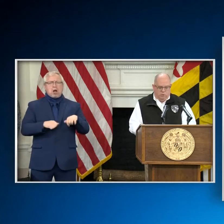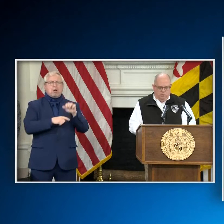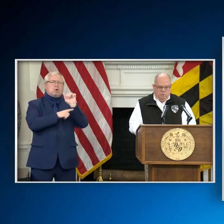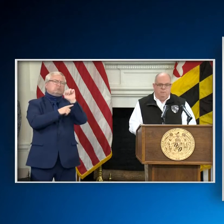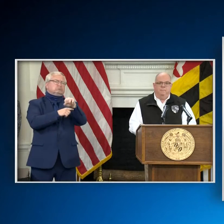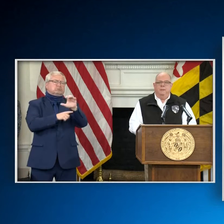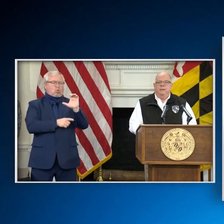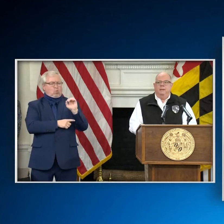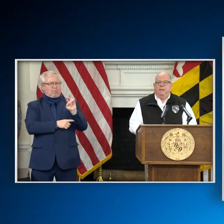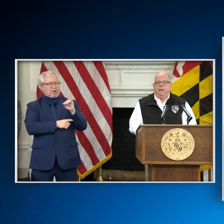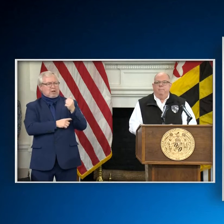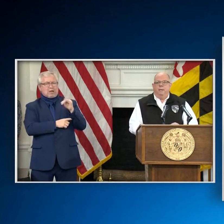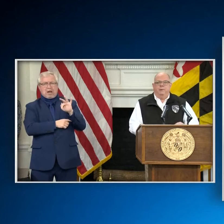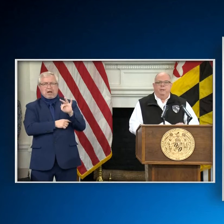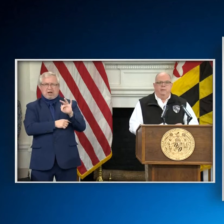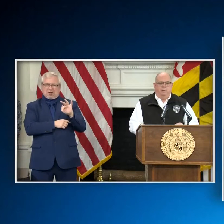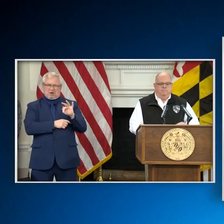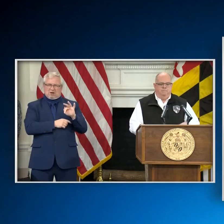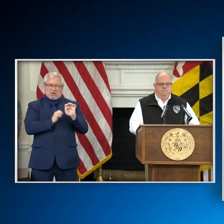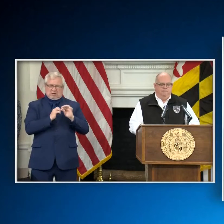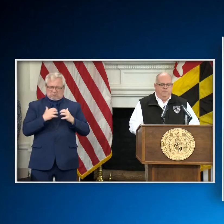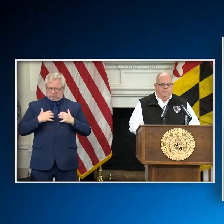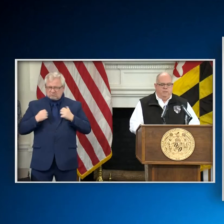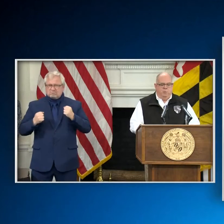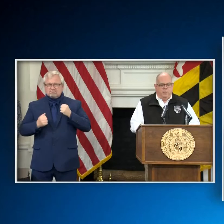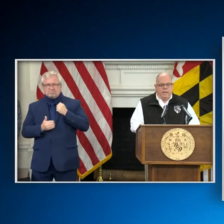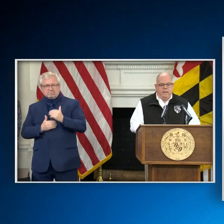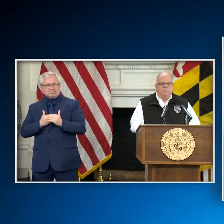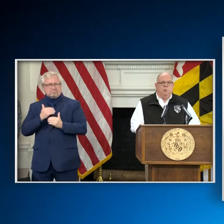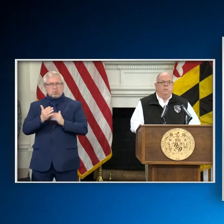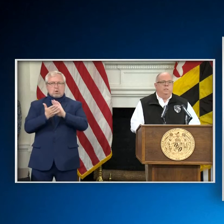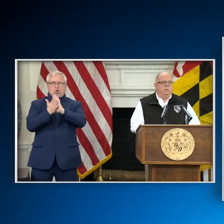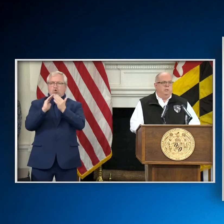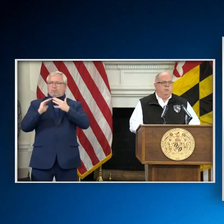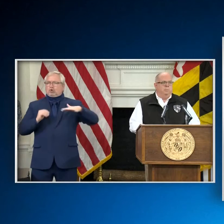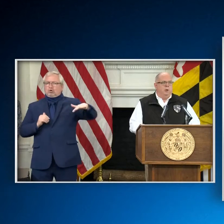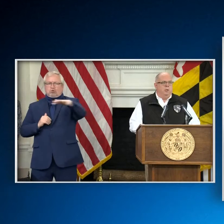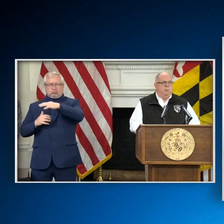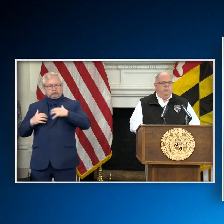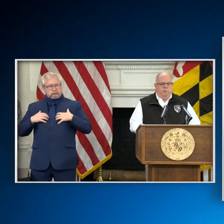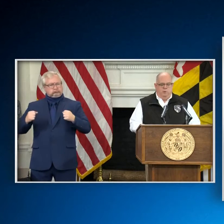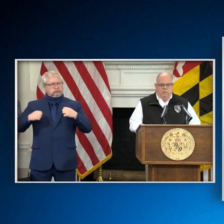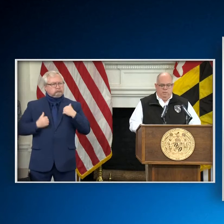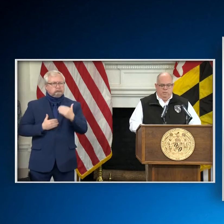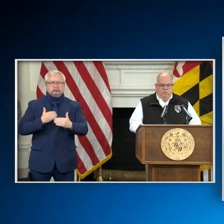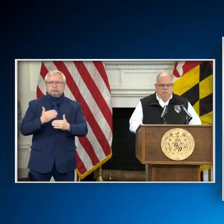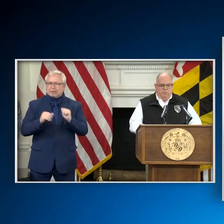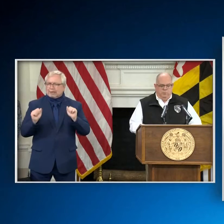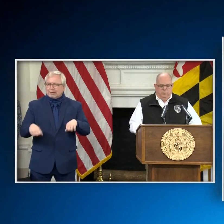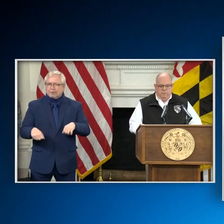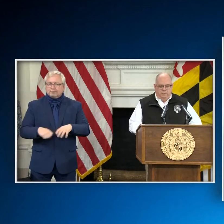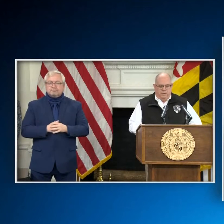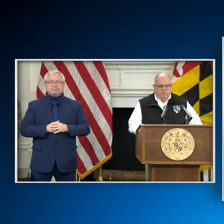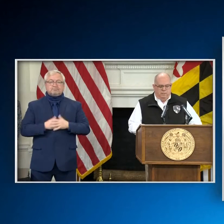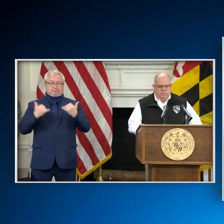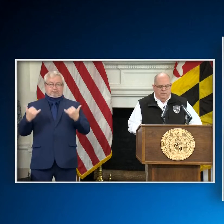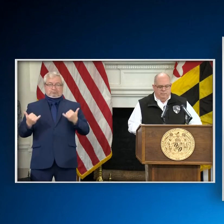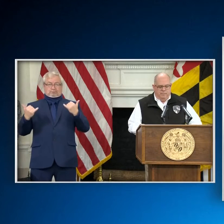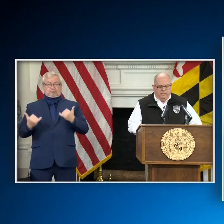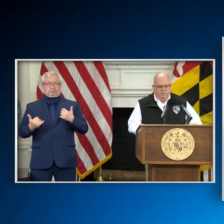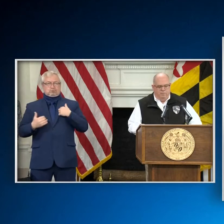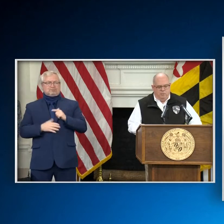back stronger and better than ever. And with that, I'm going to turn the podium over to